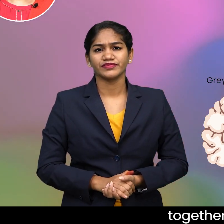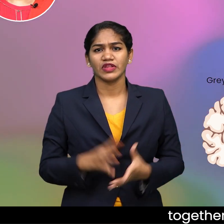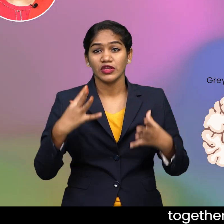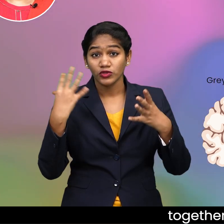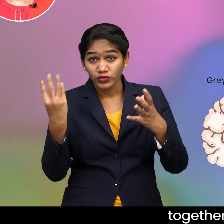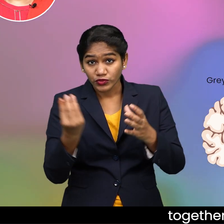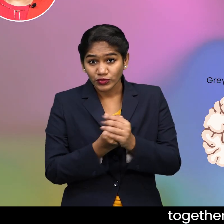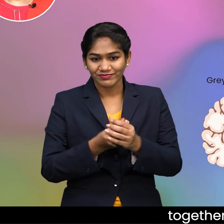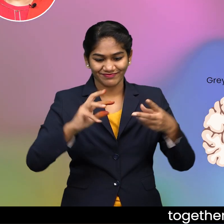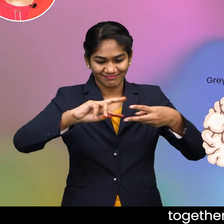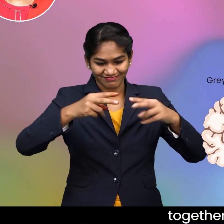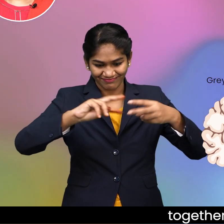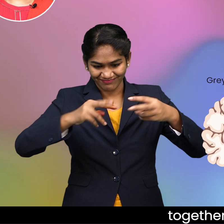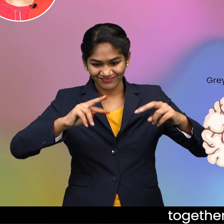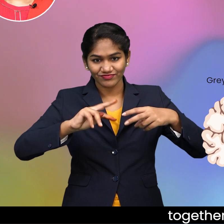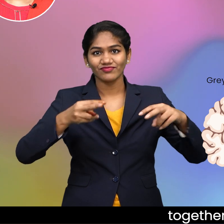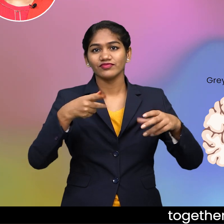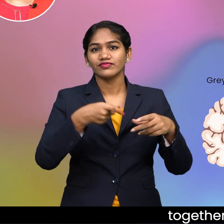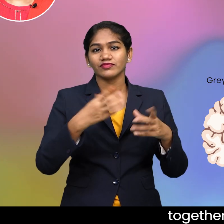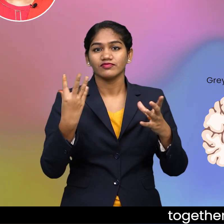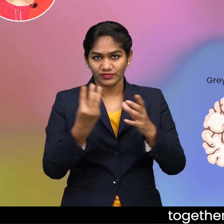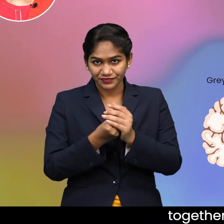together with the capillaries